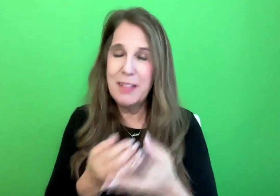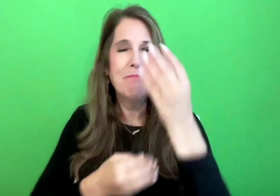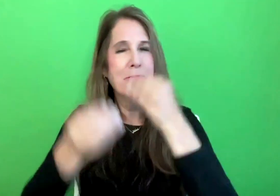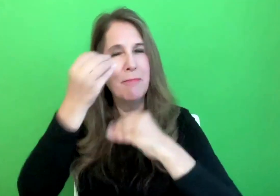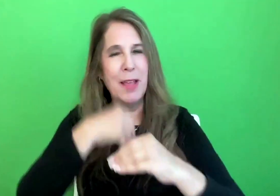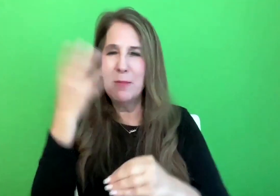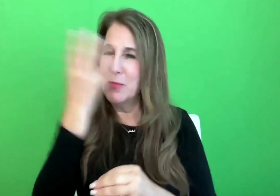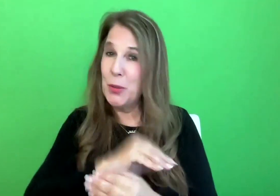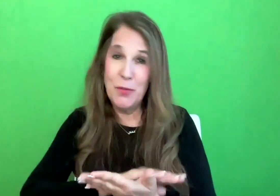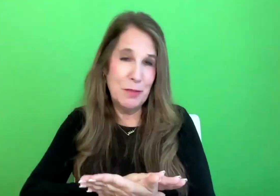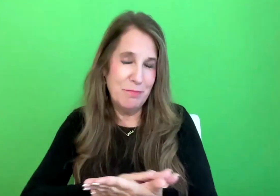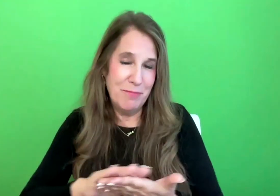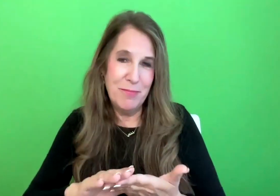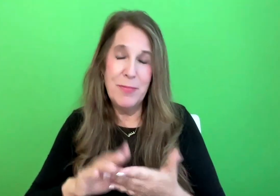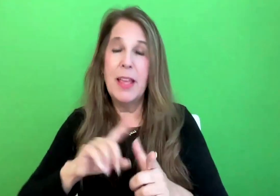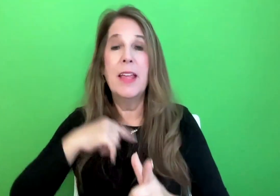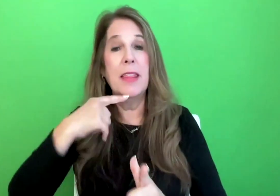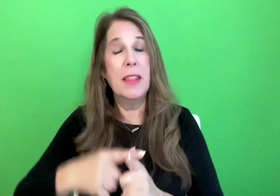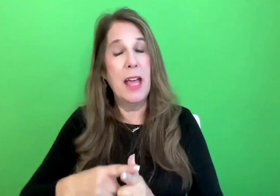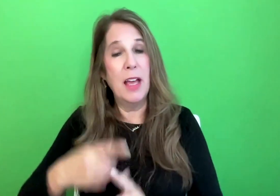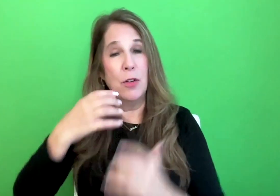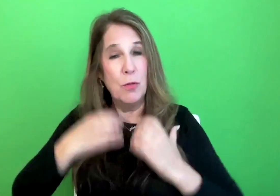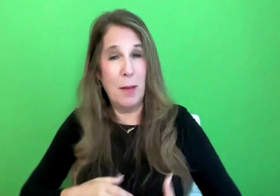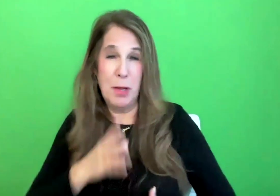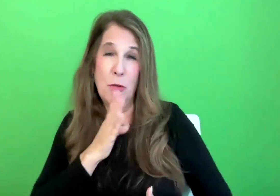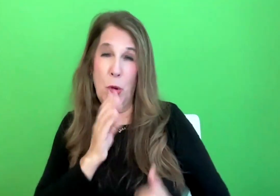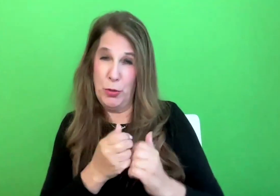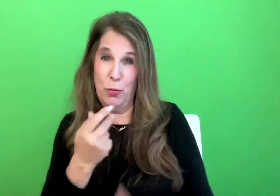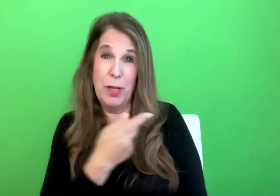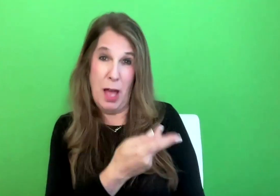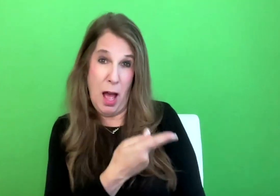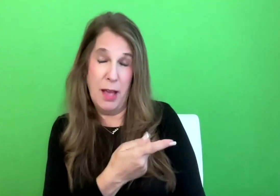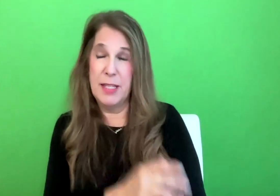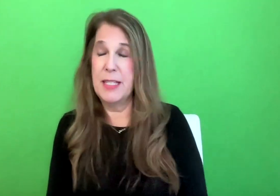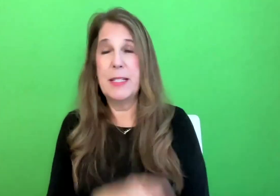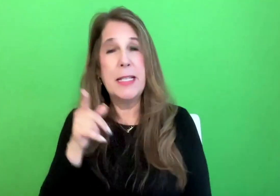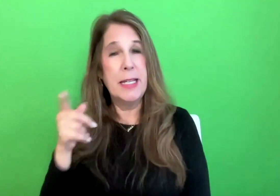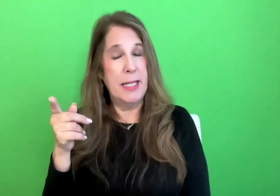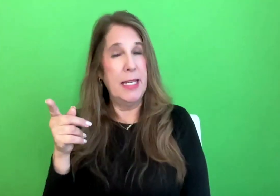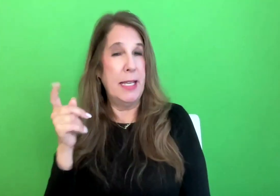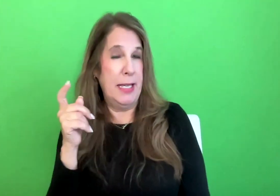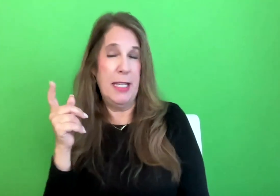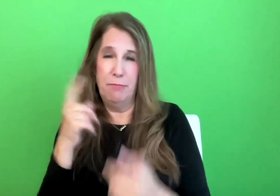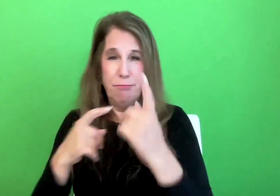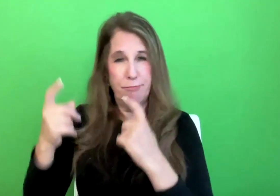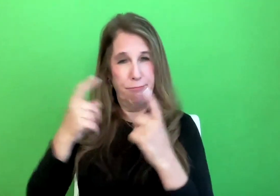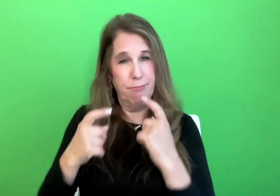rabbi engaged us in spirited conversation. He asked my then husband and I questions about